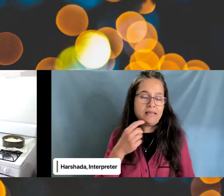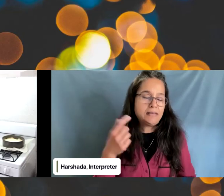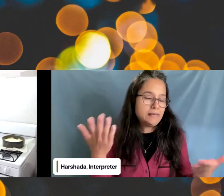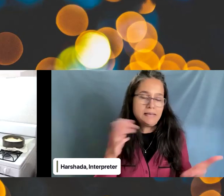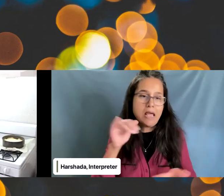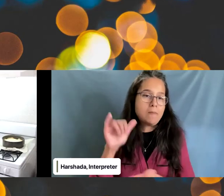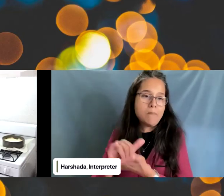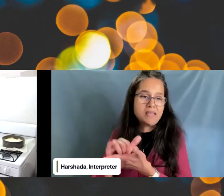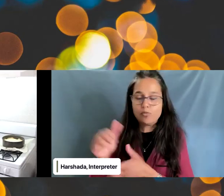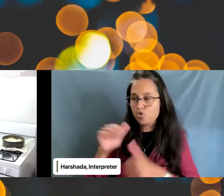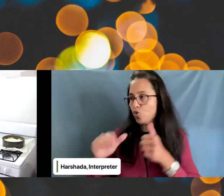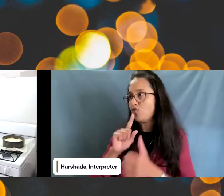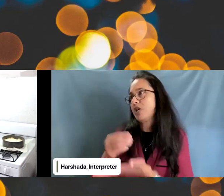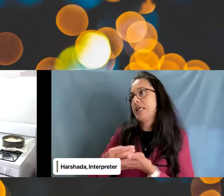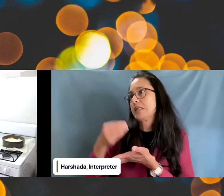show is just too expensive."